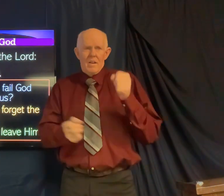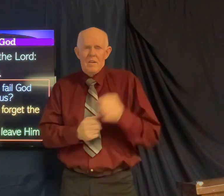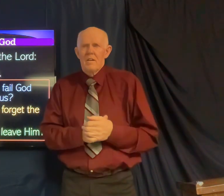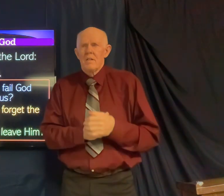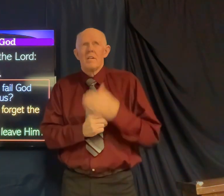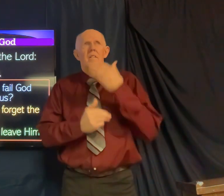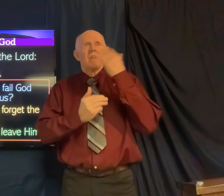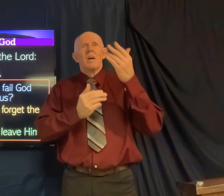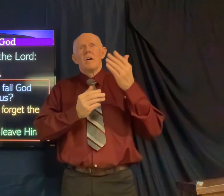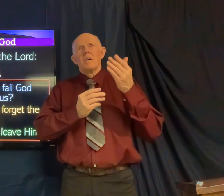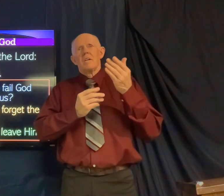us.